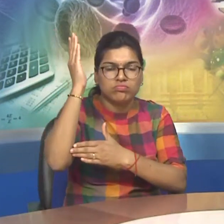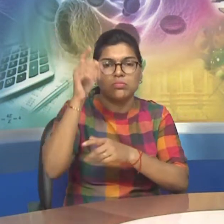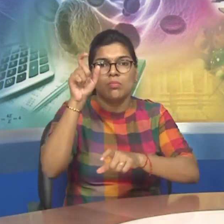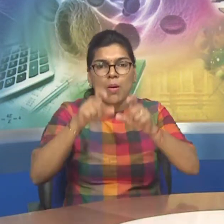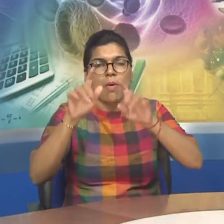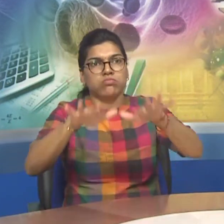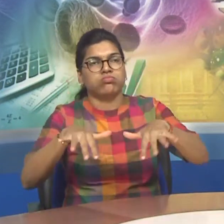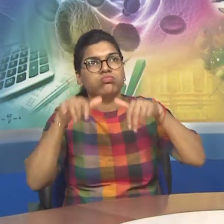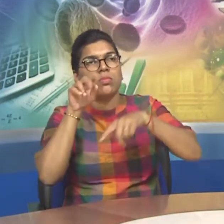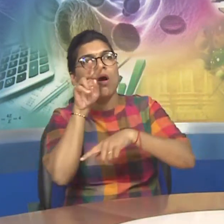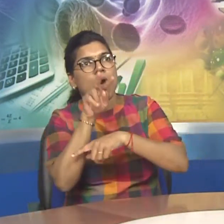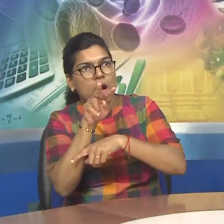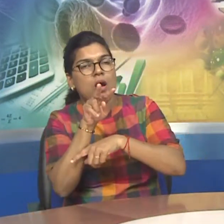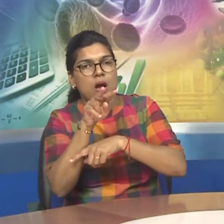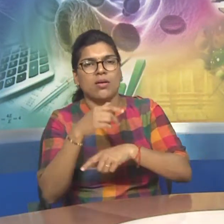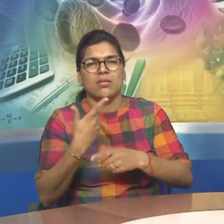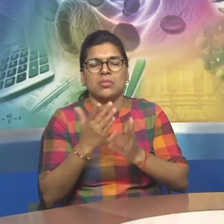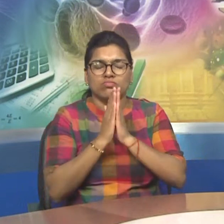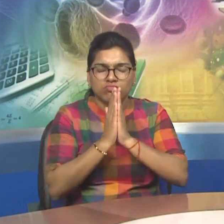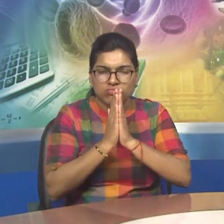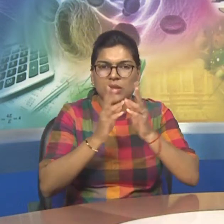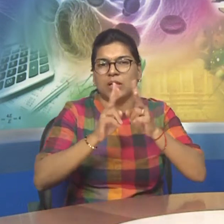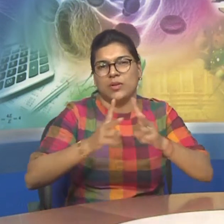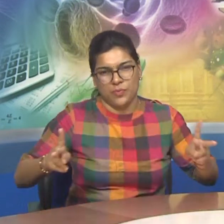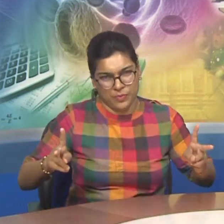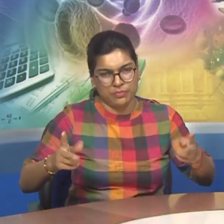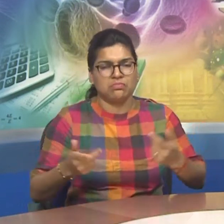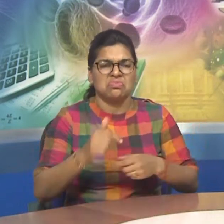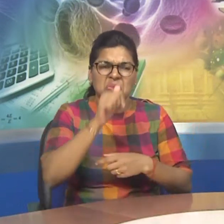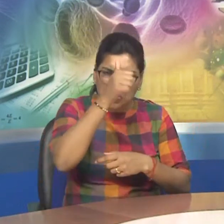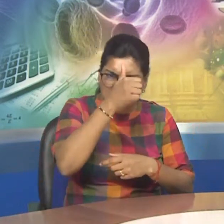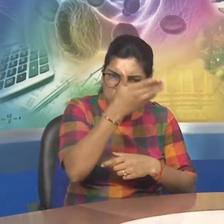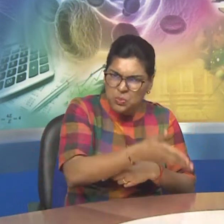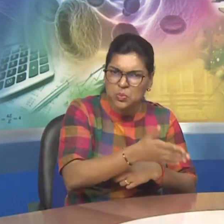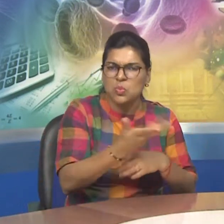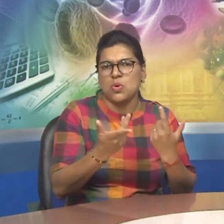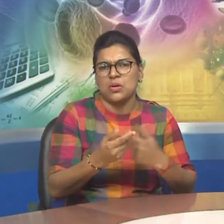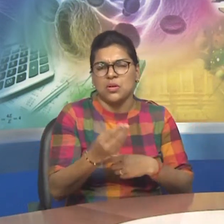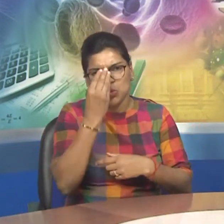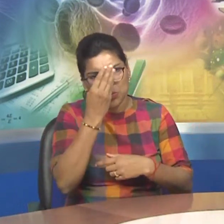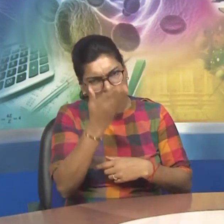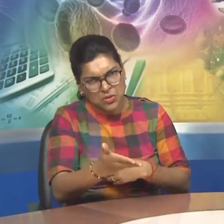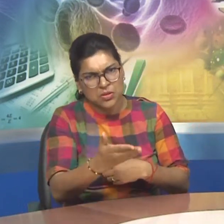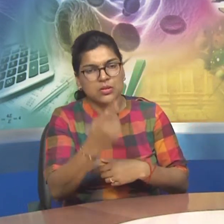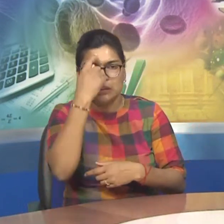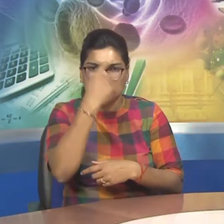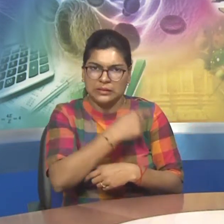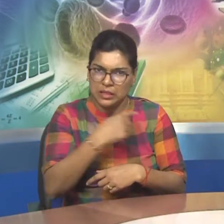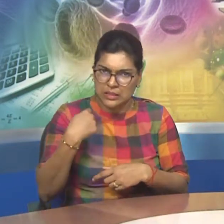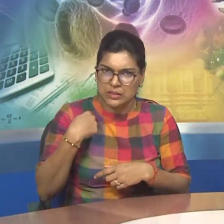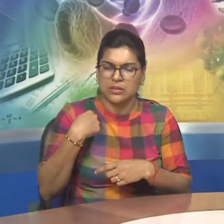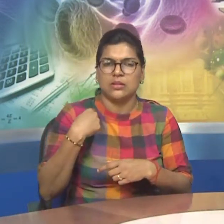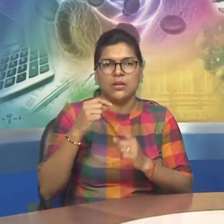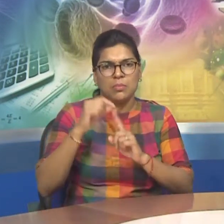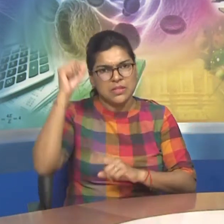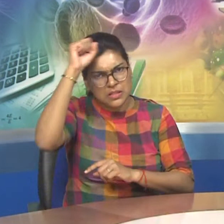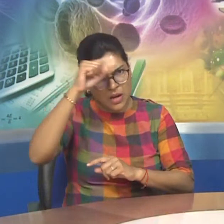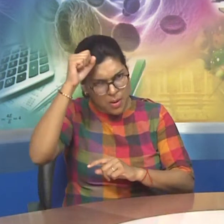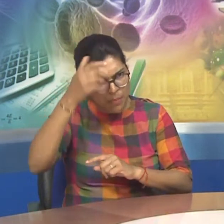It talks about our holy scriptures, and reformers and